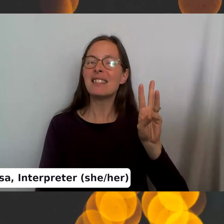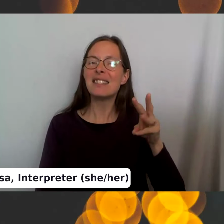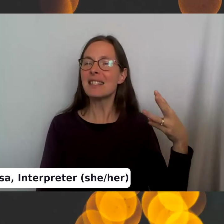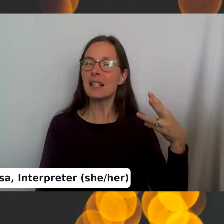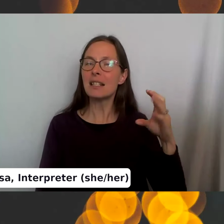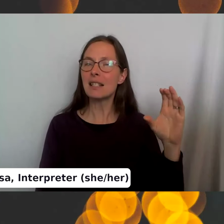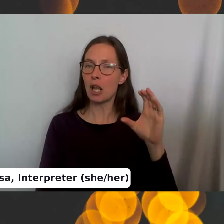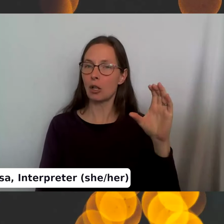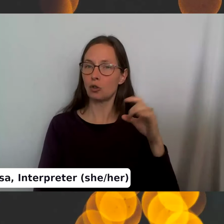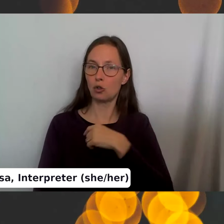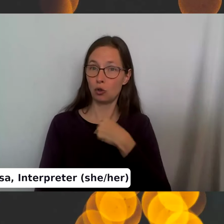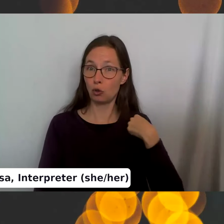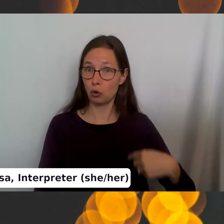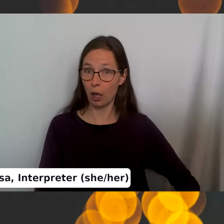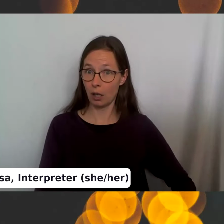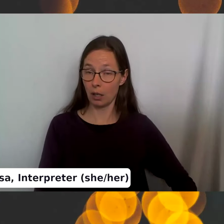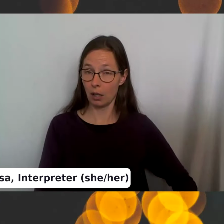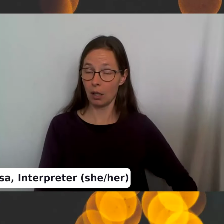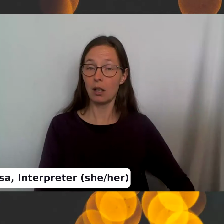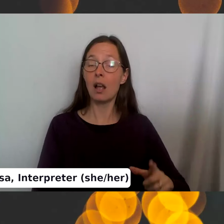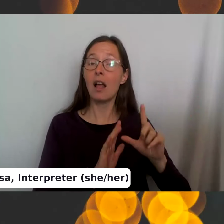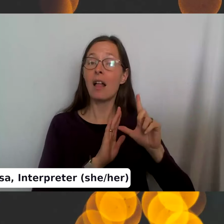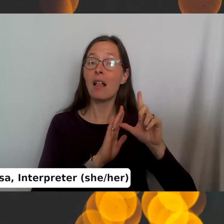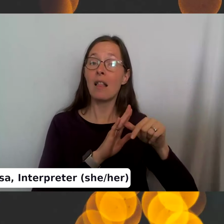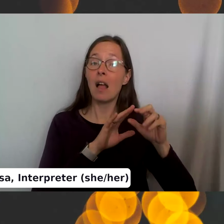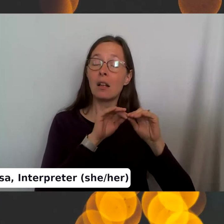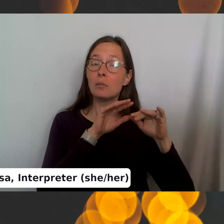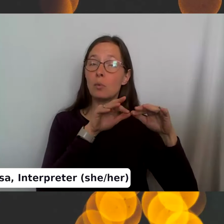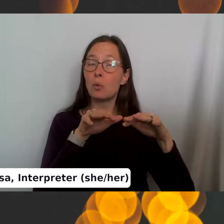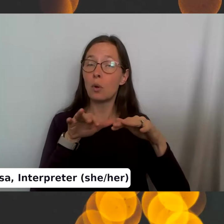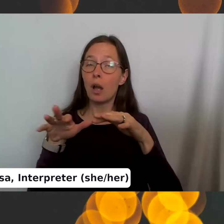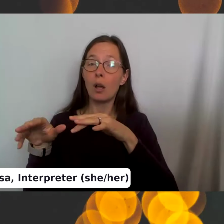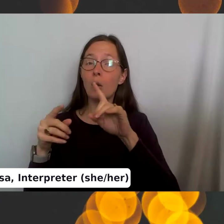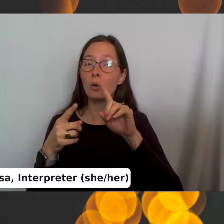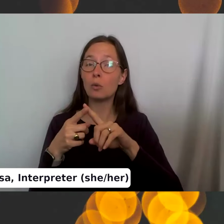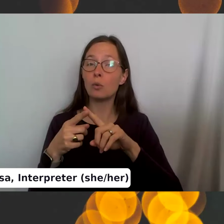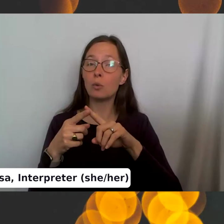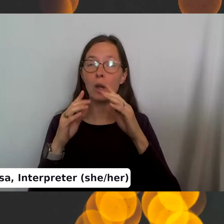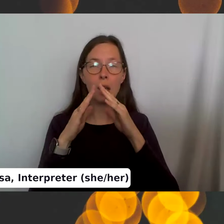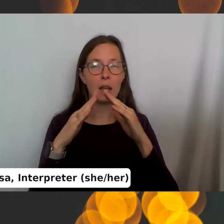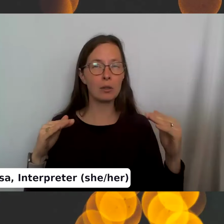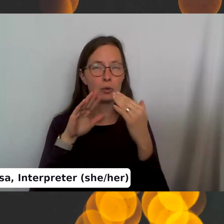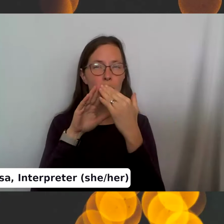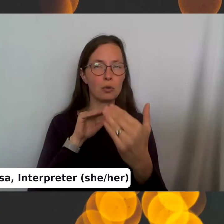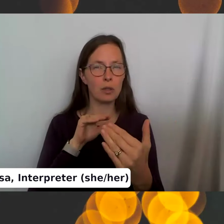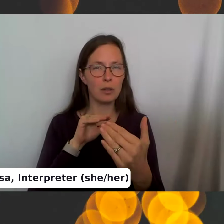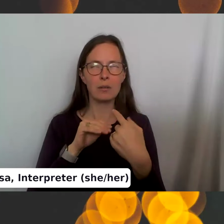cards spreading to Egypt. I have to check the exact date on